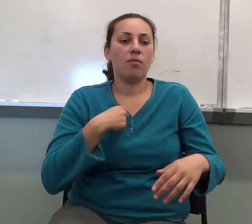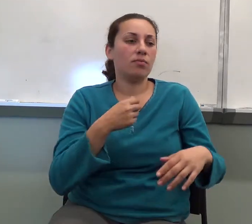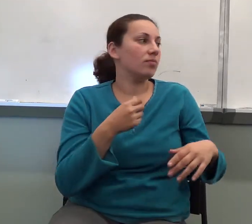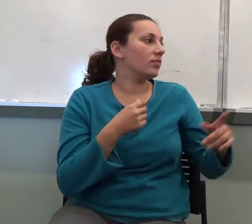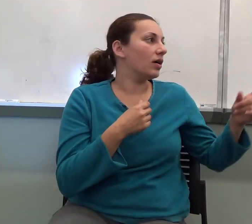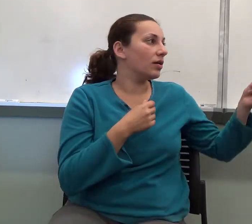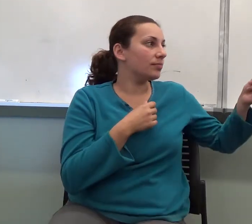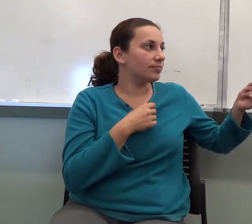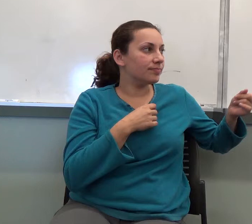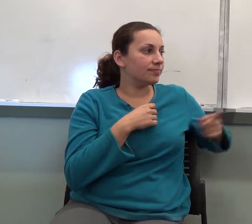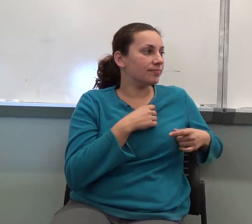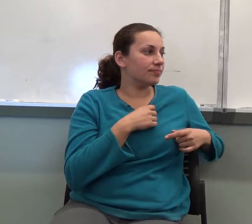I think it is.